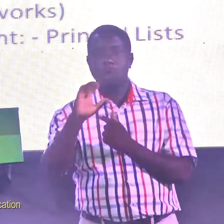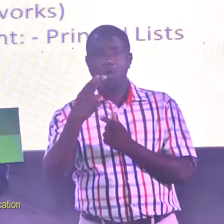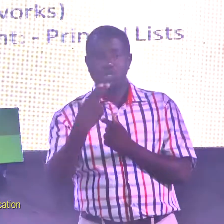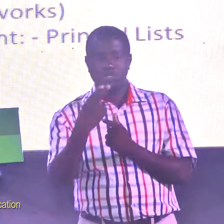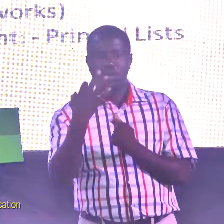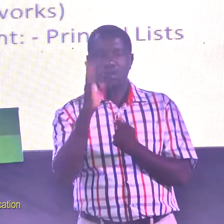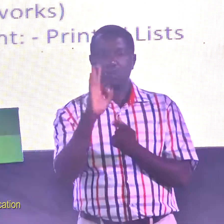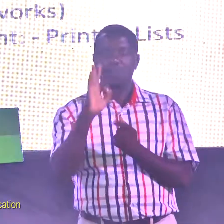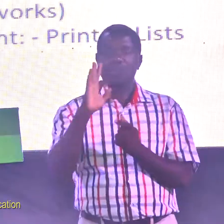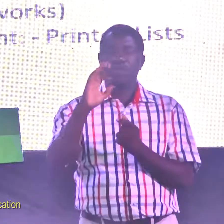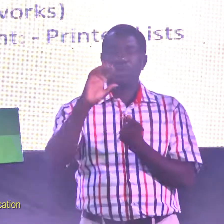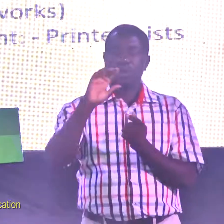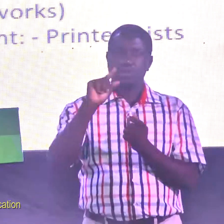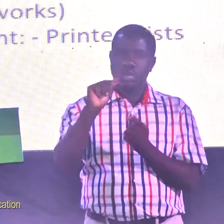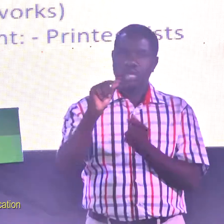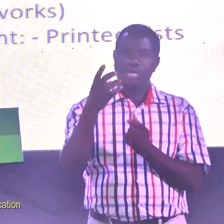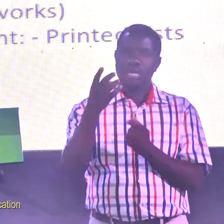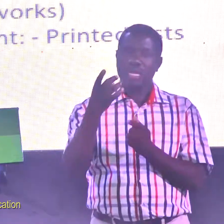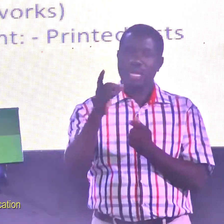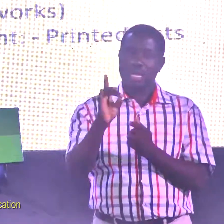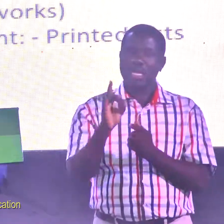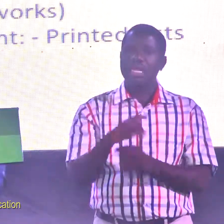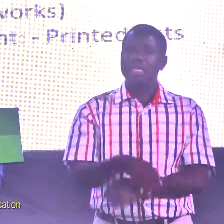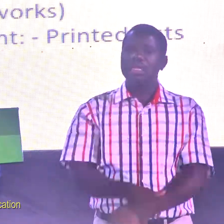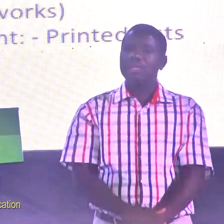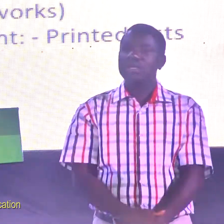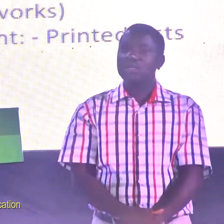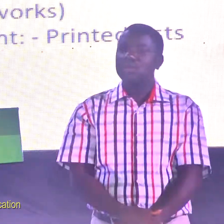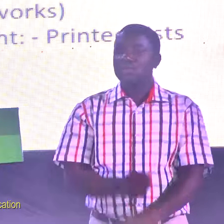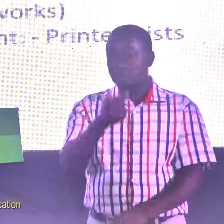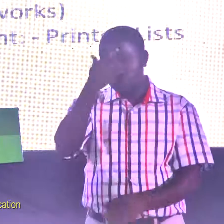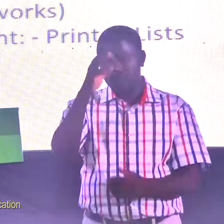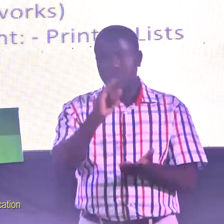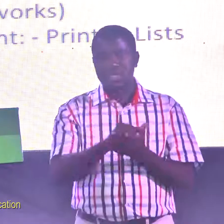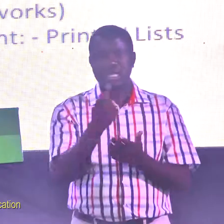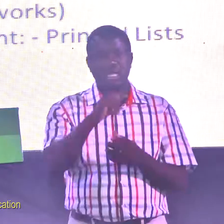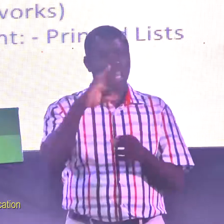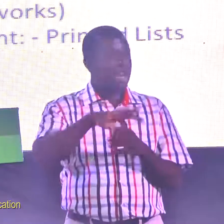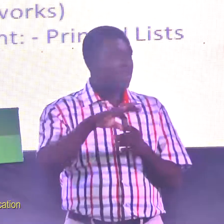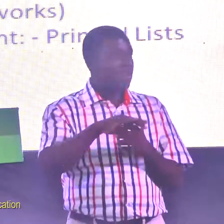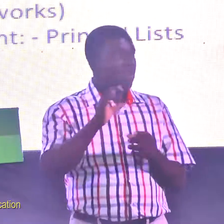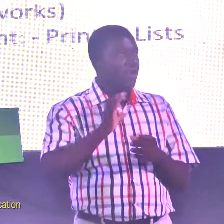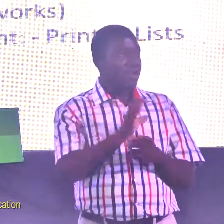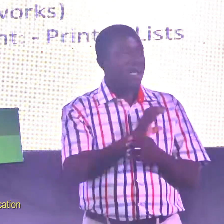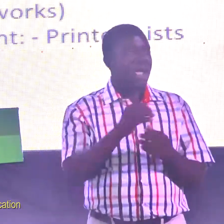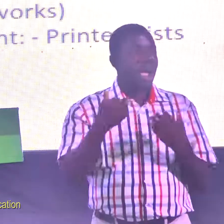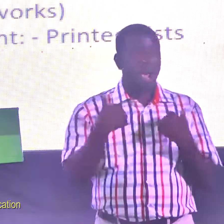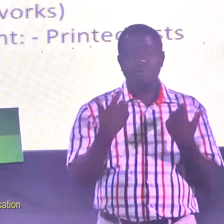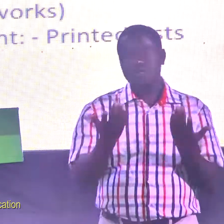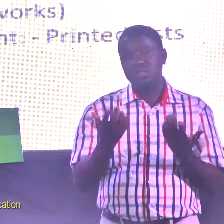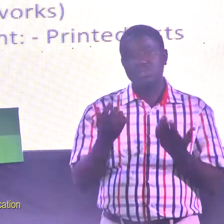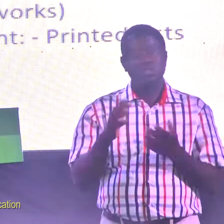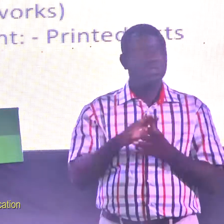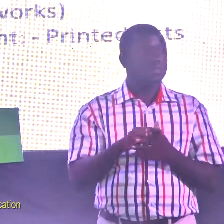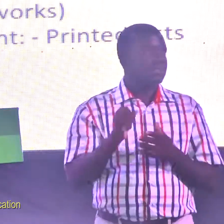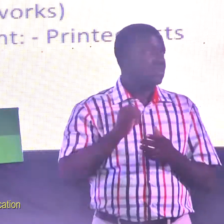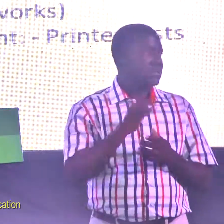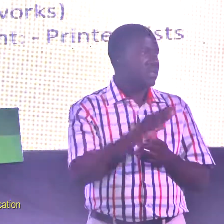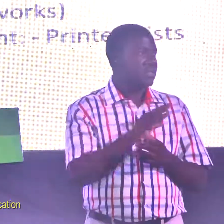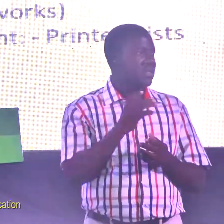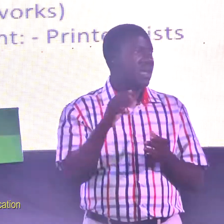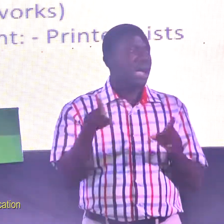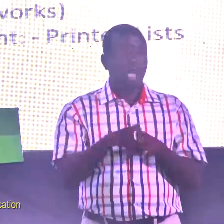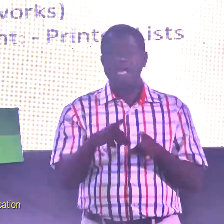2016. In this exercise, Electoral Commission of Zambia utilized temporary staff as